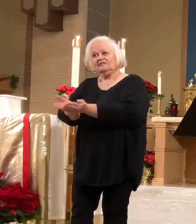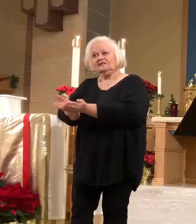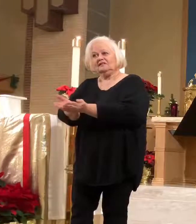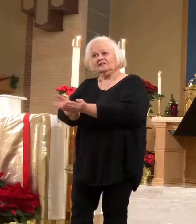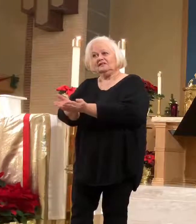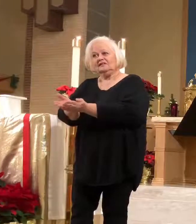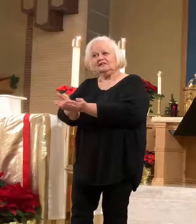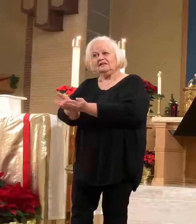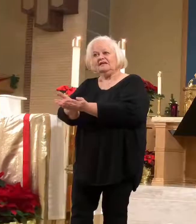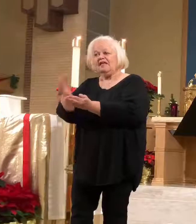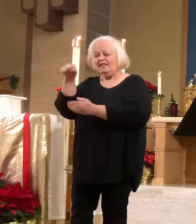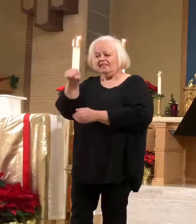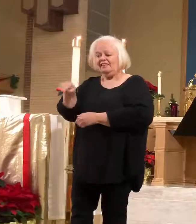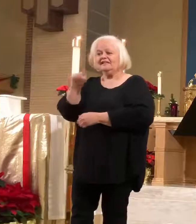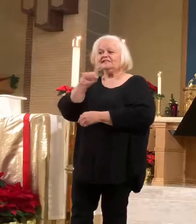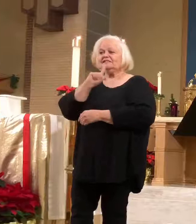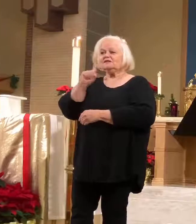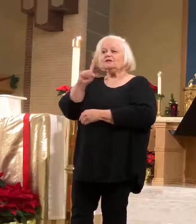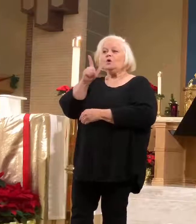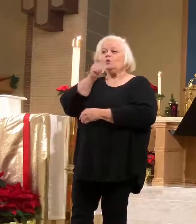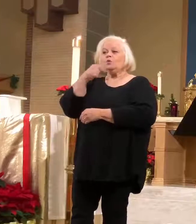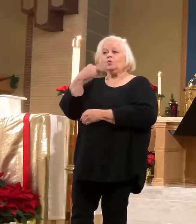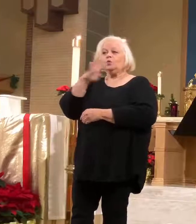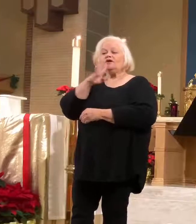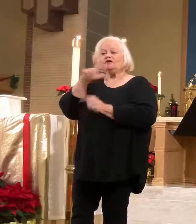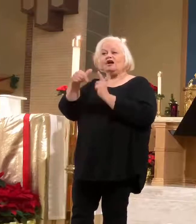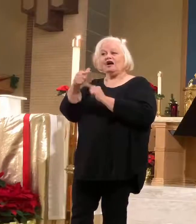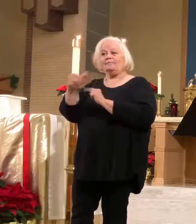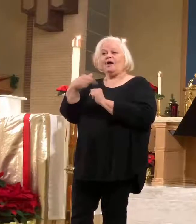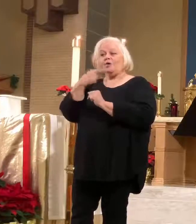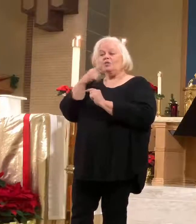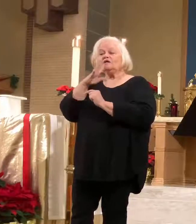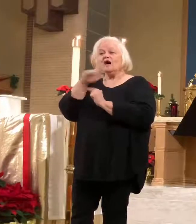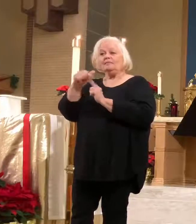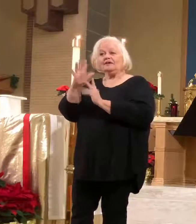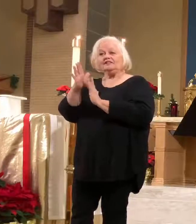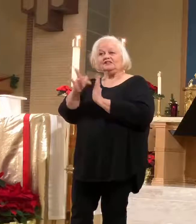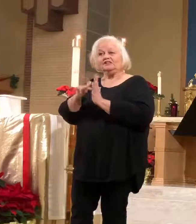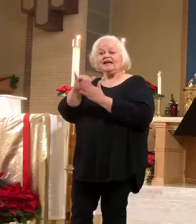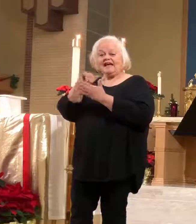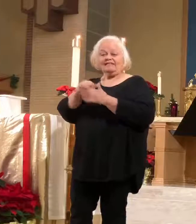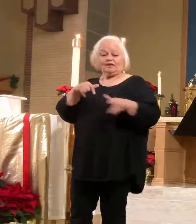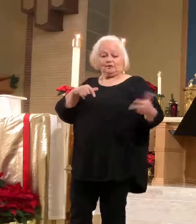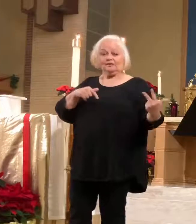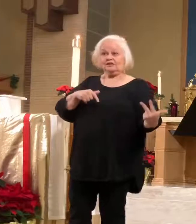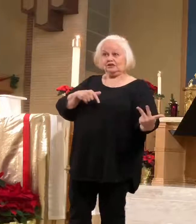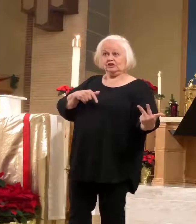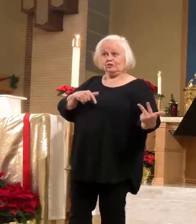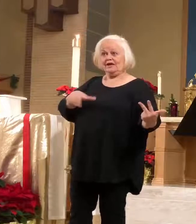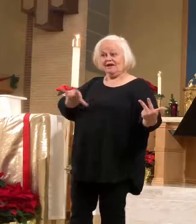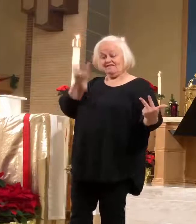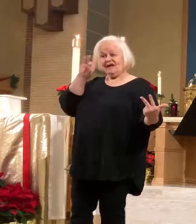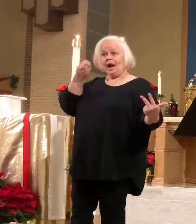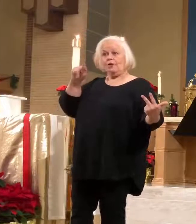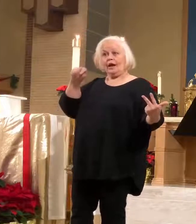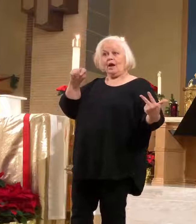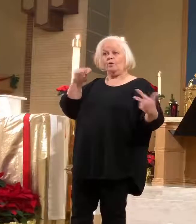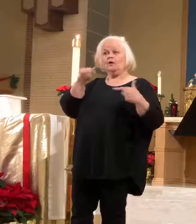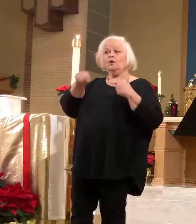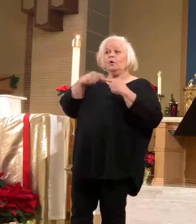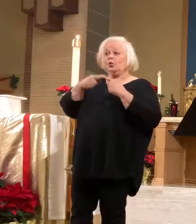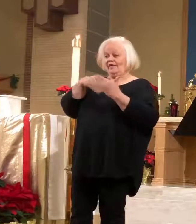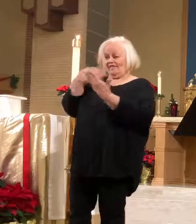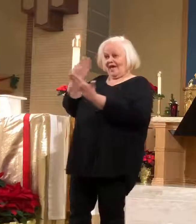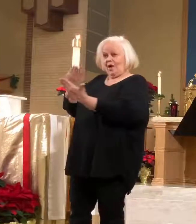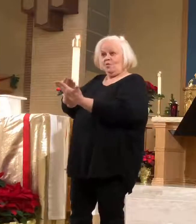This is who we are talking about with Jesus, and this is who these magi found out about when they